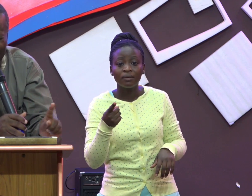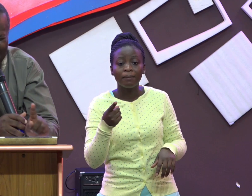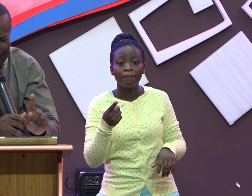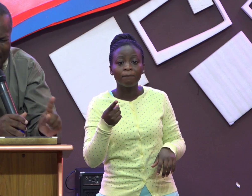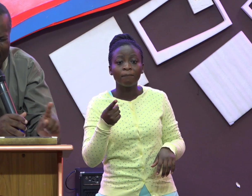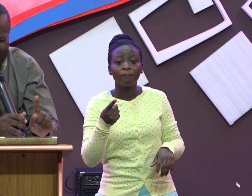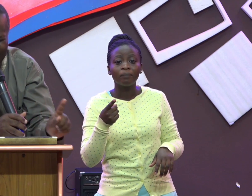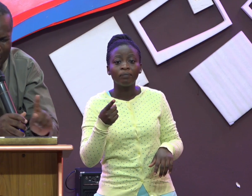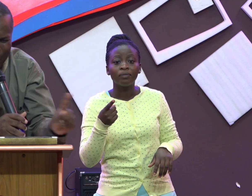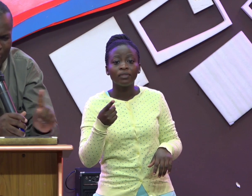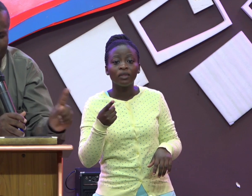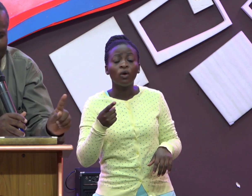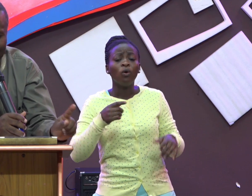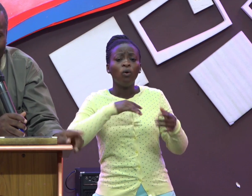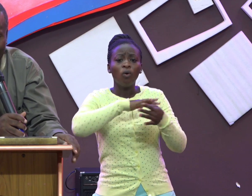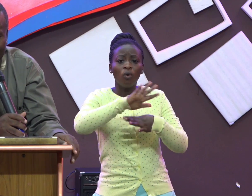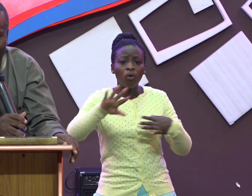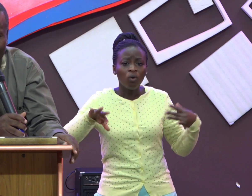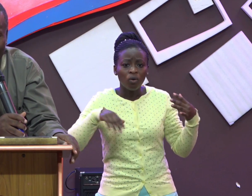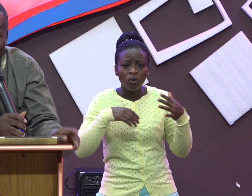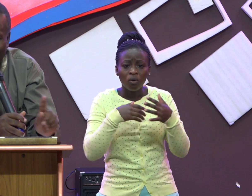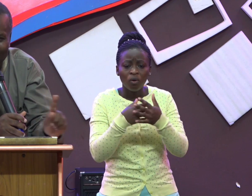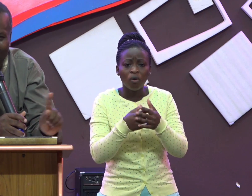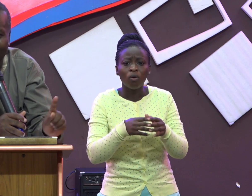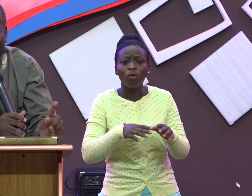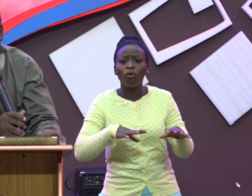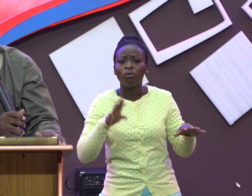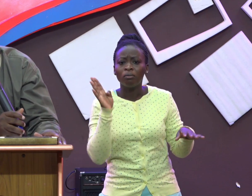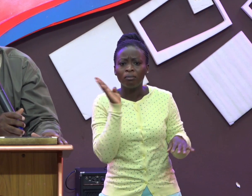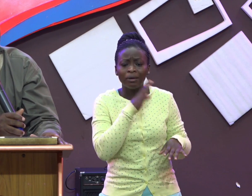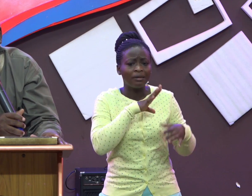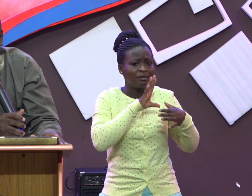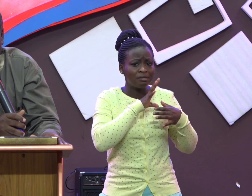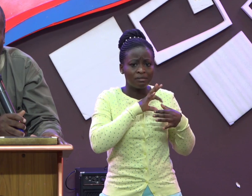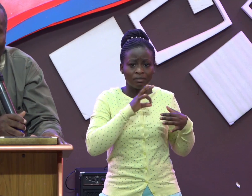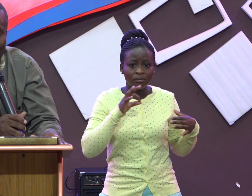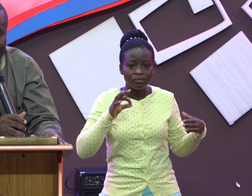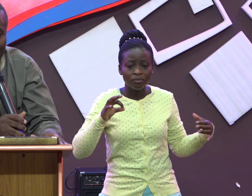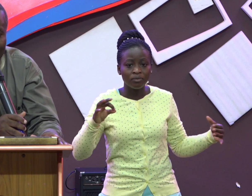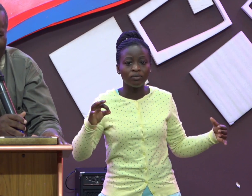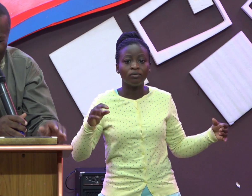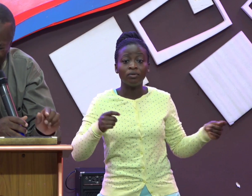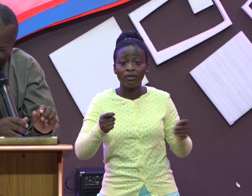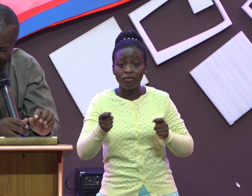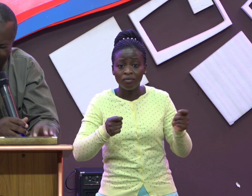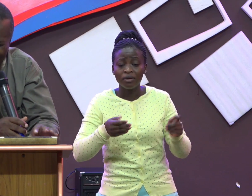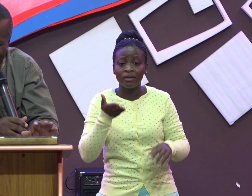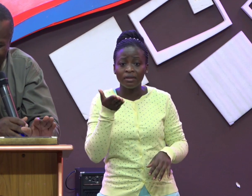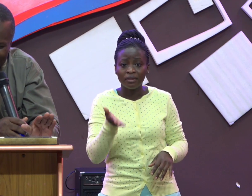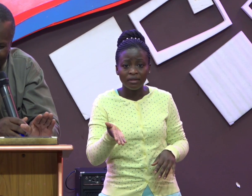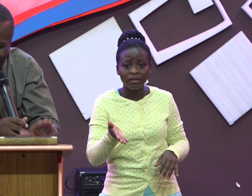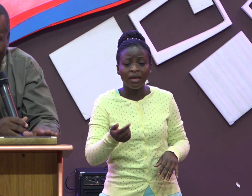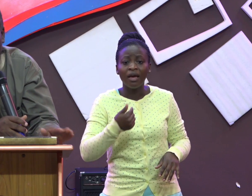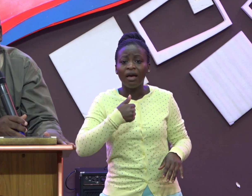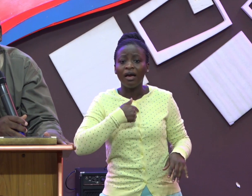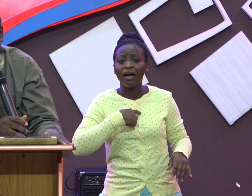egyo egifugira mu eriya ya wano. And you say all those spirits, those evil spirits that are in this. Era nejiduka. We deny them and they all run away. Emyoyo egifugira mu